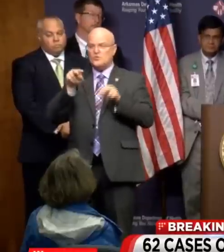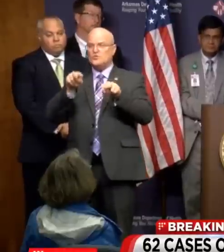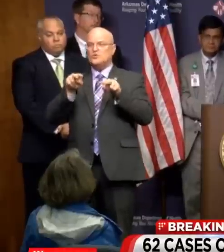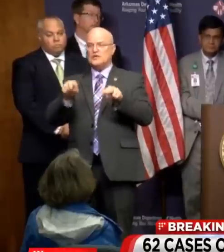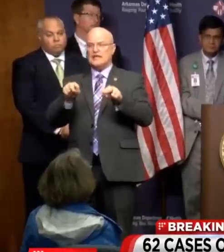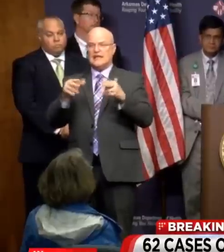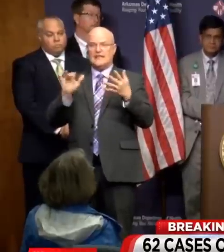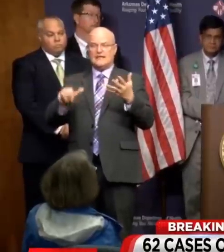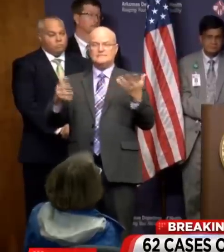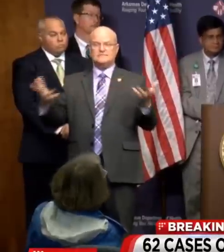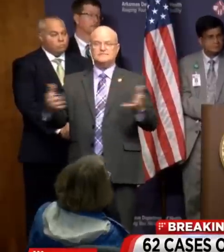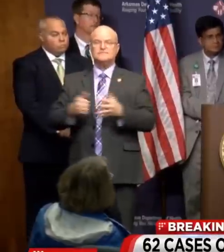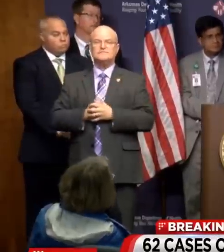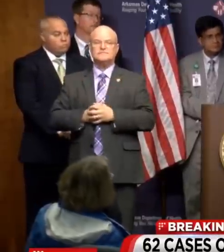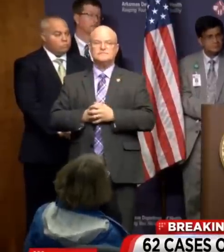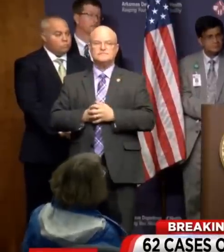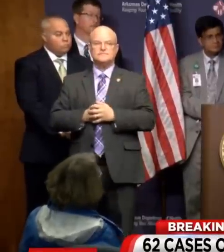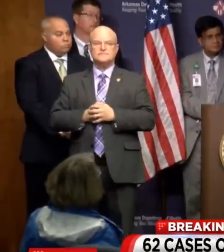looking at?